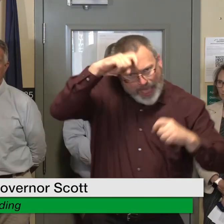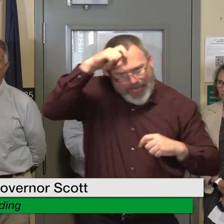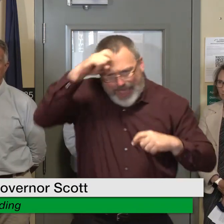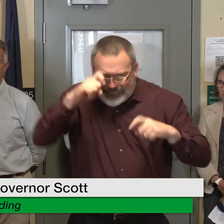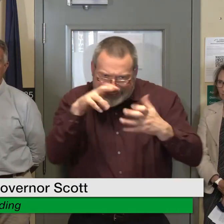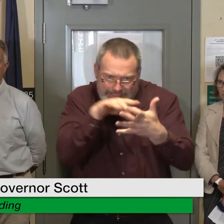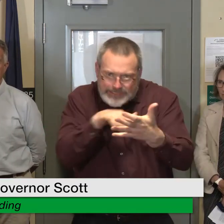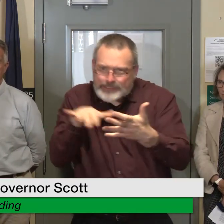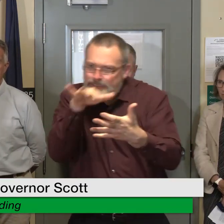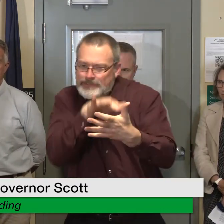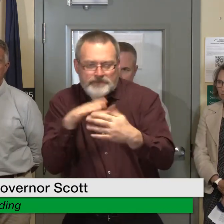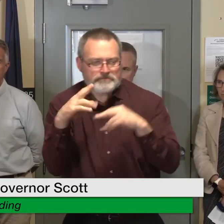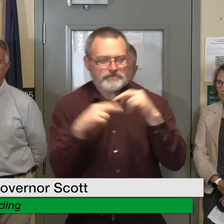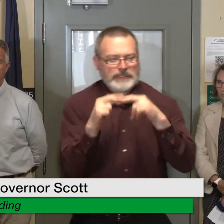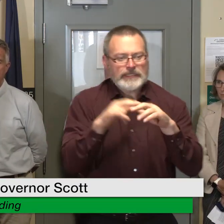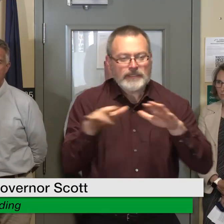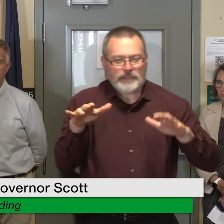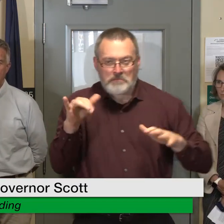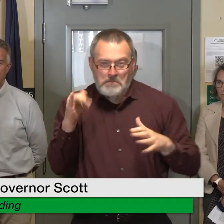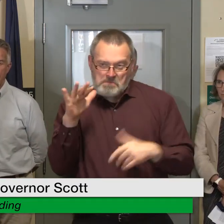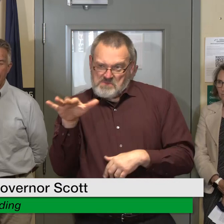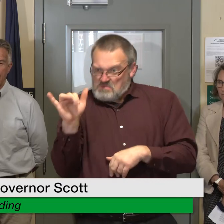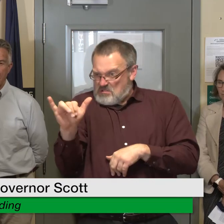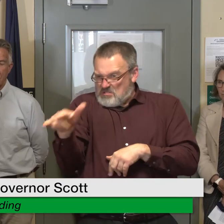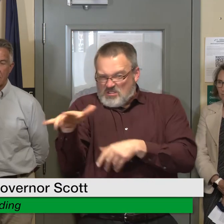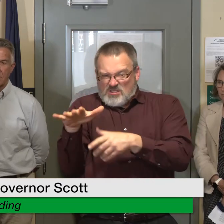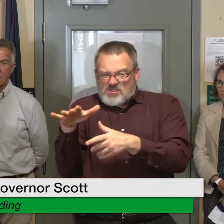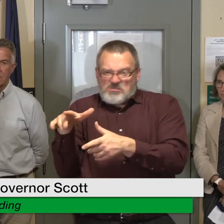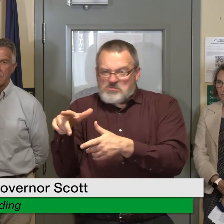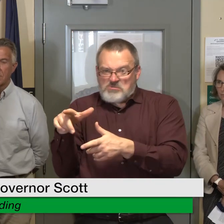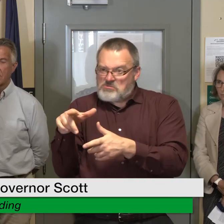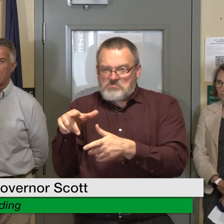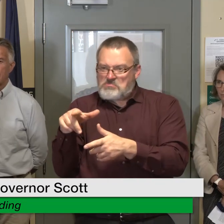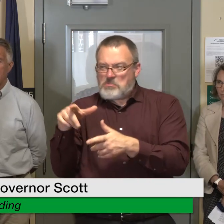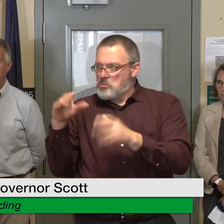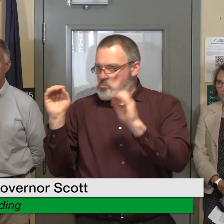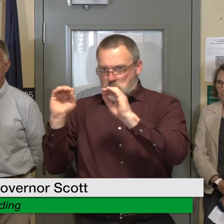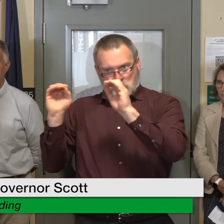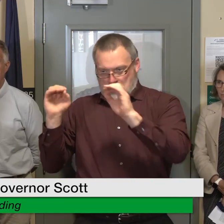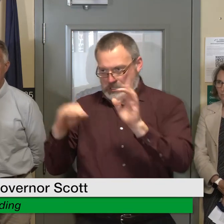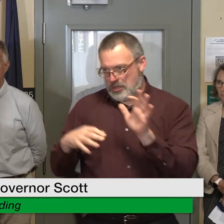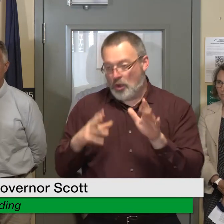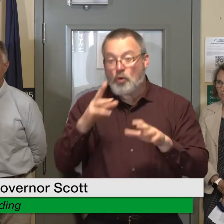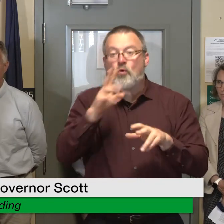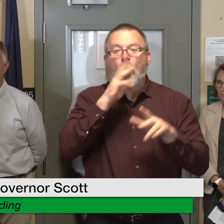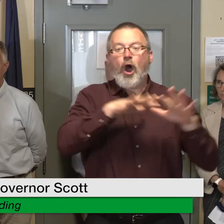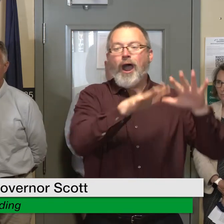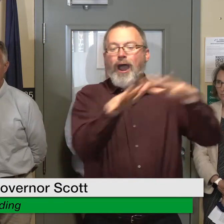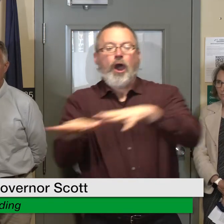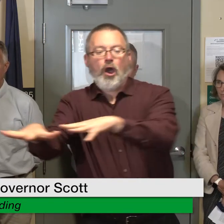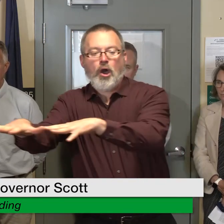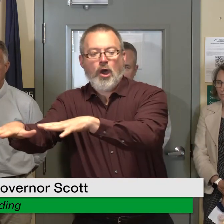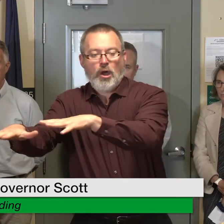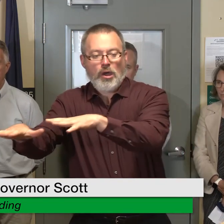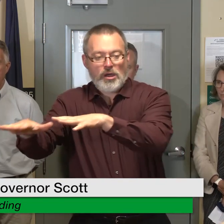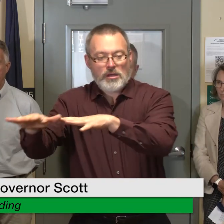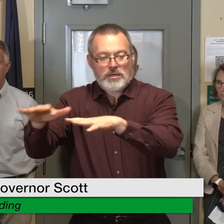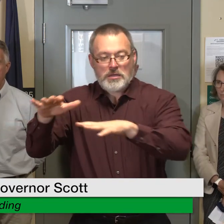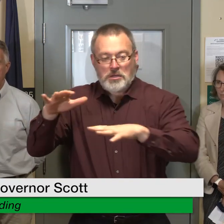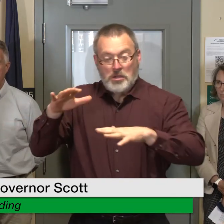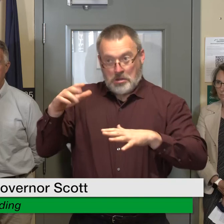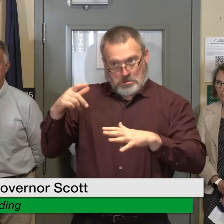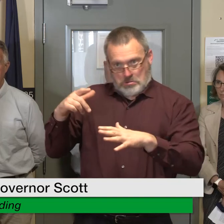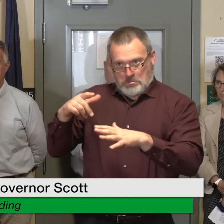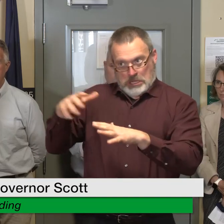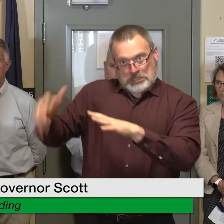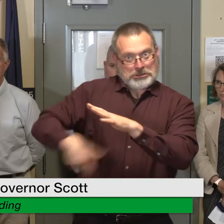by setting aside and restoring places for waters to spread out, as opposed to digging deeper. By creating intentional